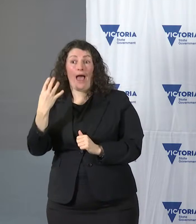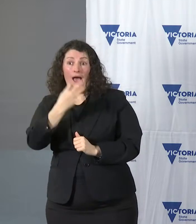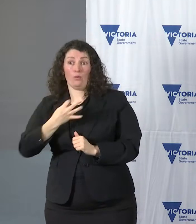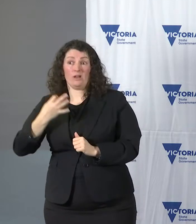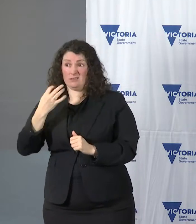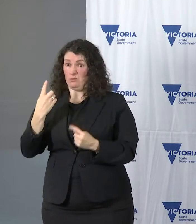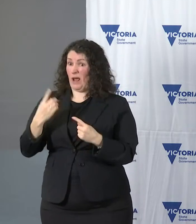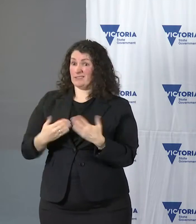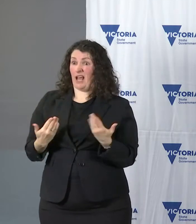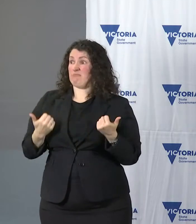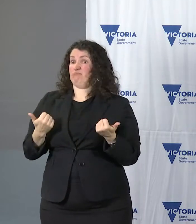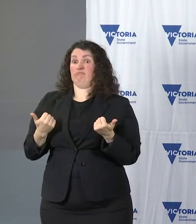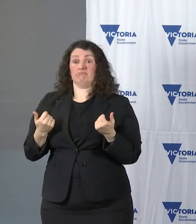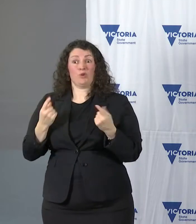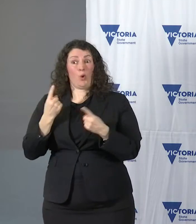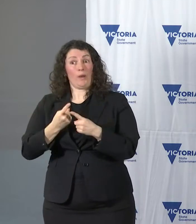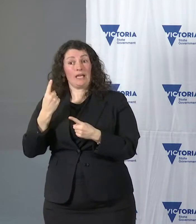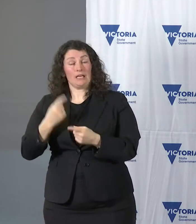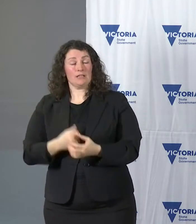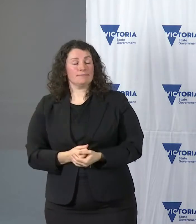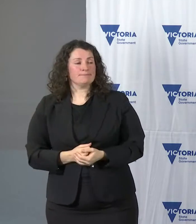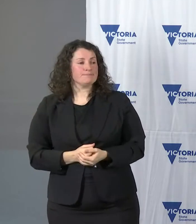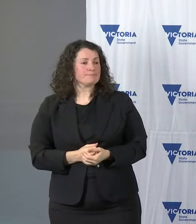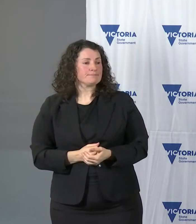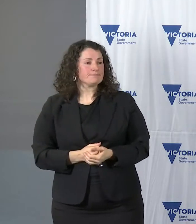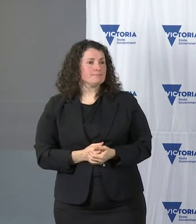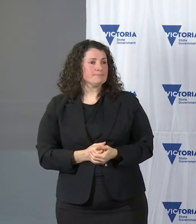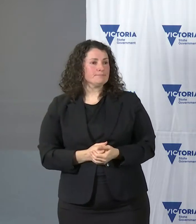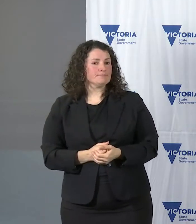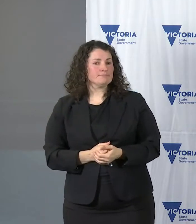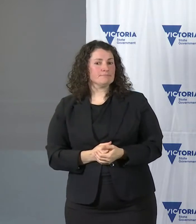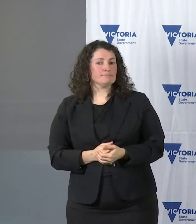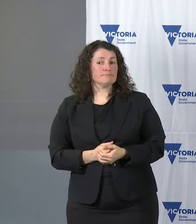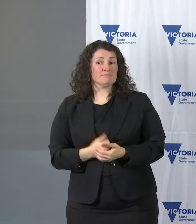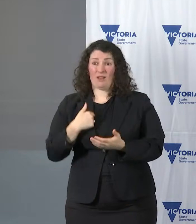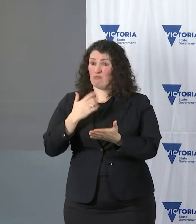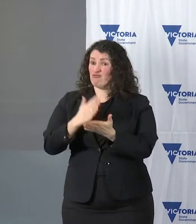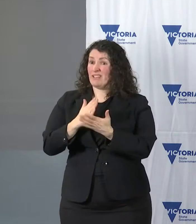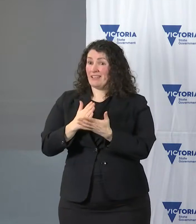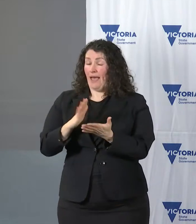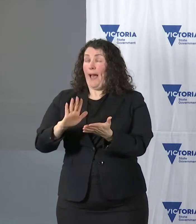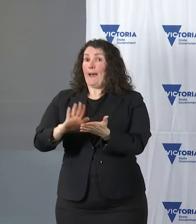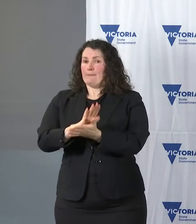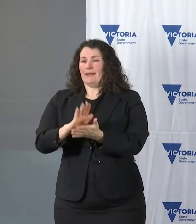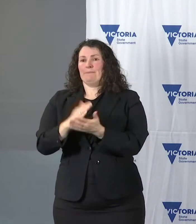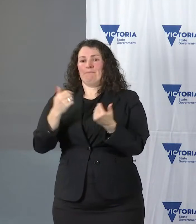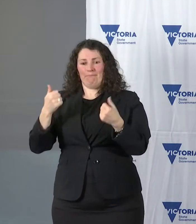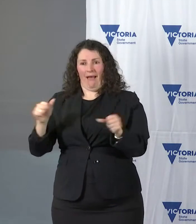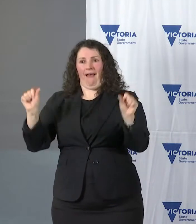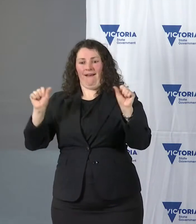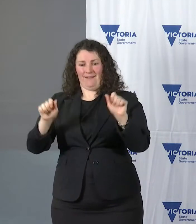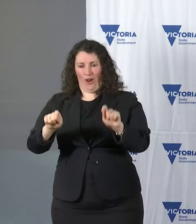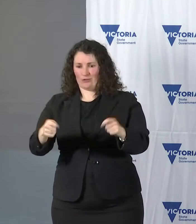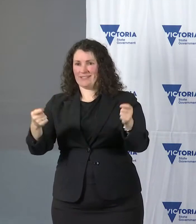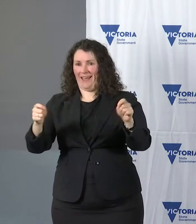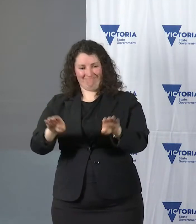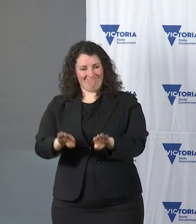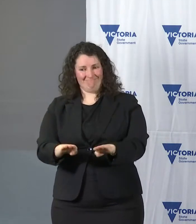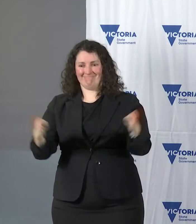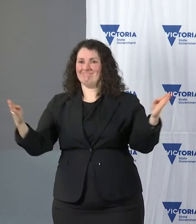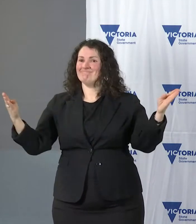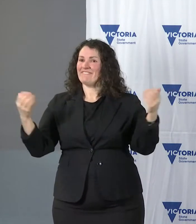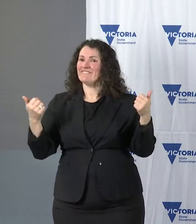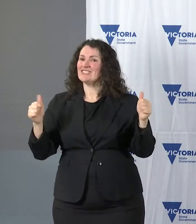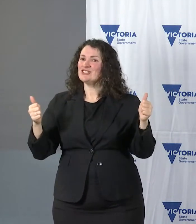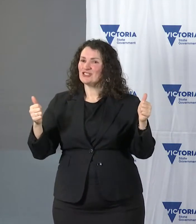case. I am really pleased that we've been able to lift lockdown, obviously, and lift it on schedule. But in the last few days, we've seen 8 to 12